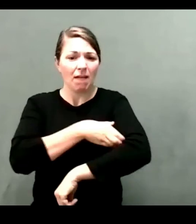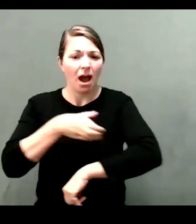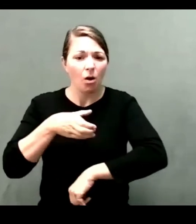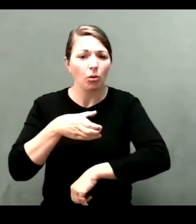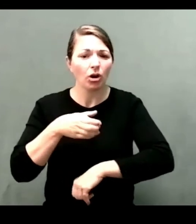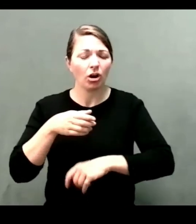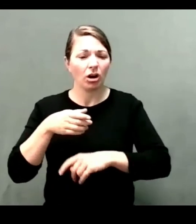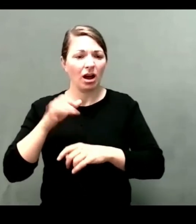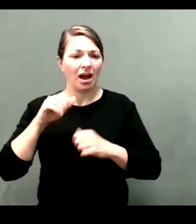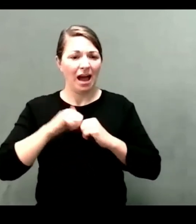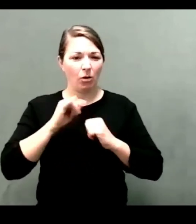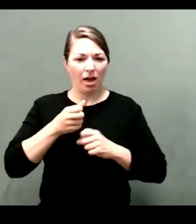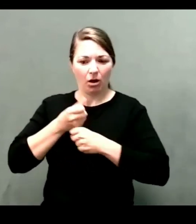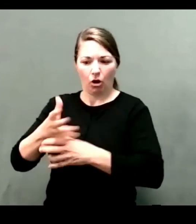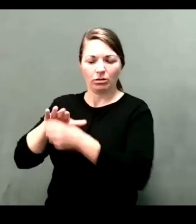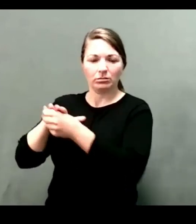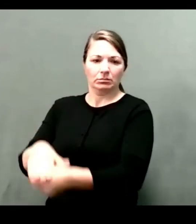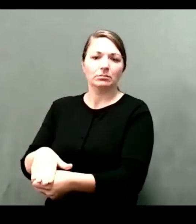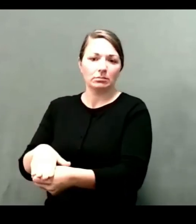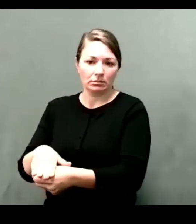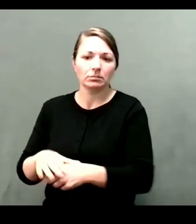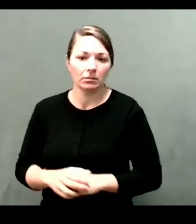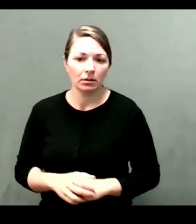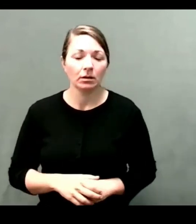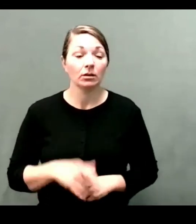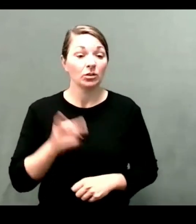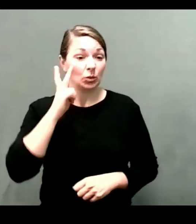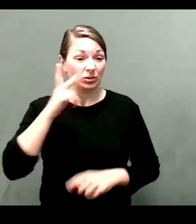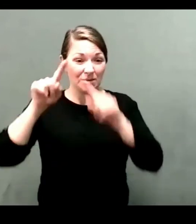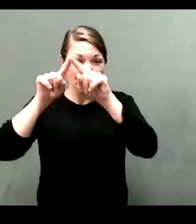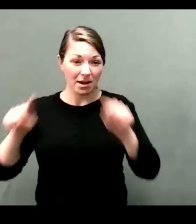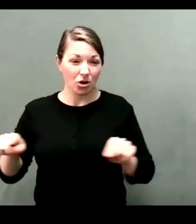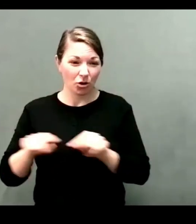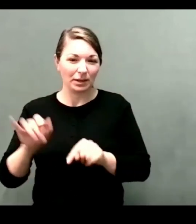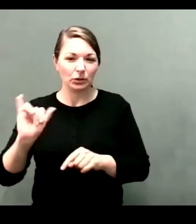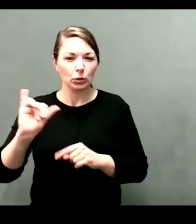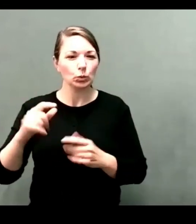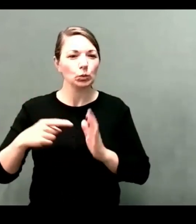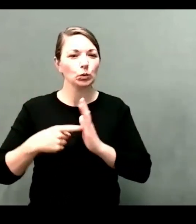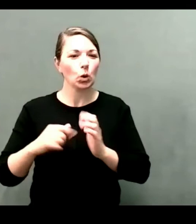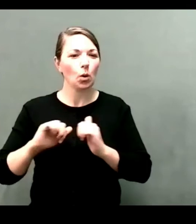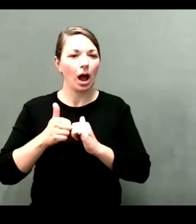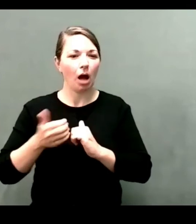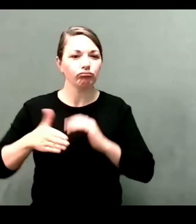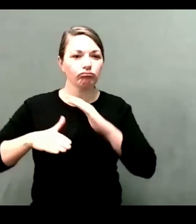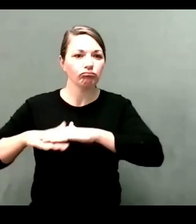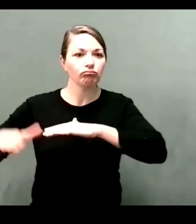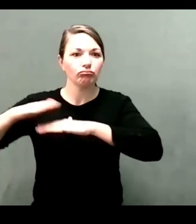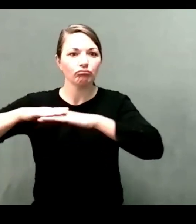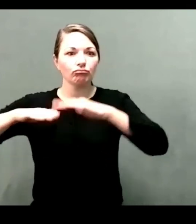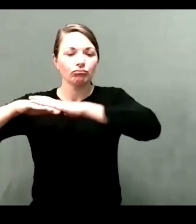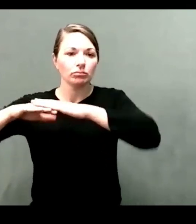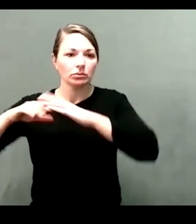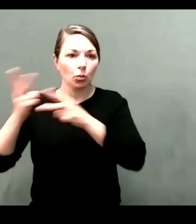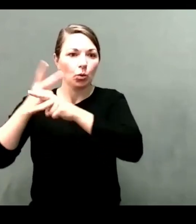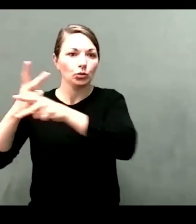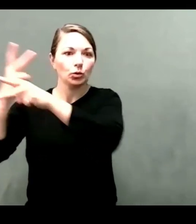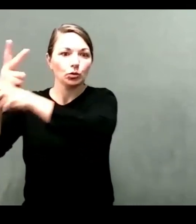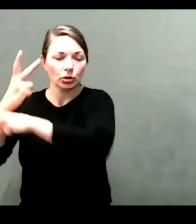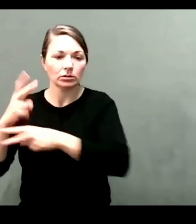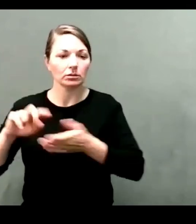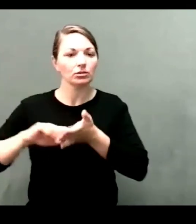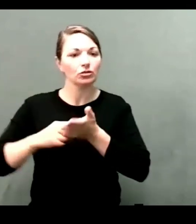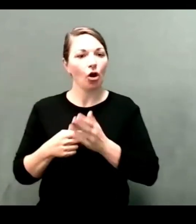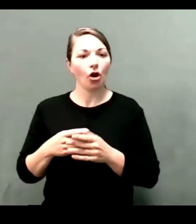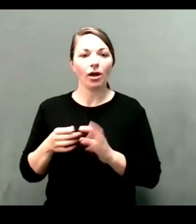pyramid that we call the pyramid of violence. And this illustrates for us the ways that oppression actually builds and manifests, right? It starts with things like language. It